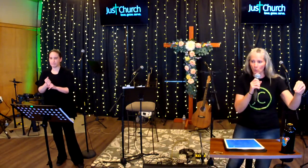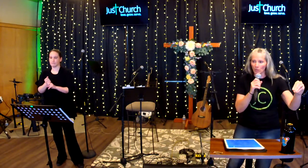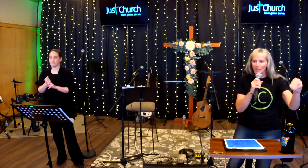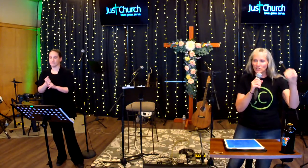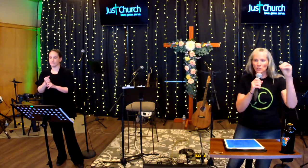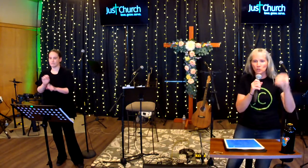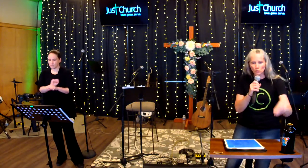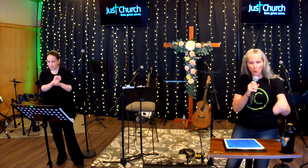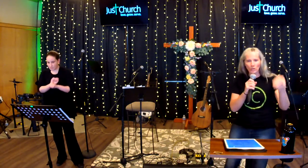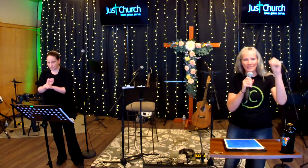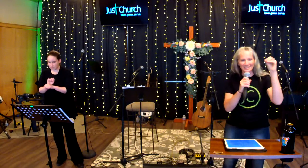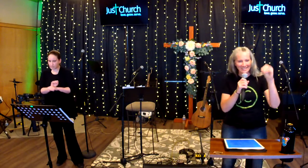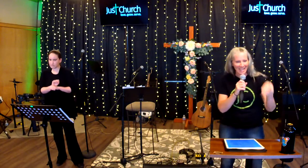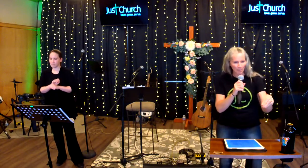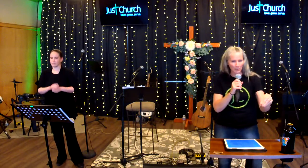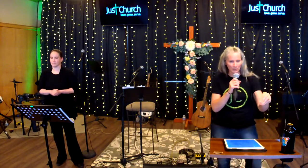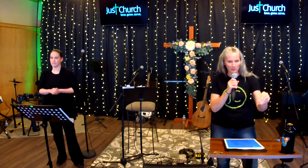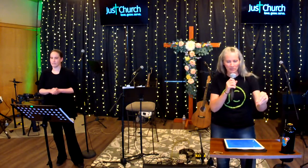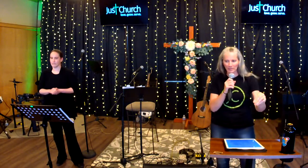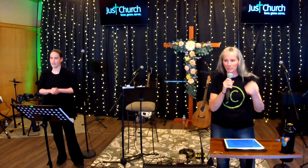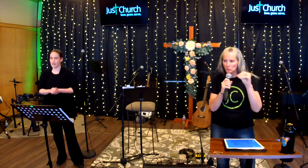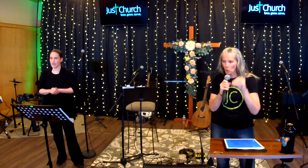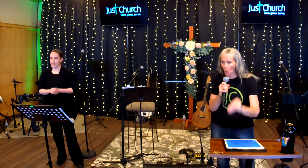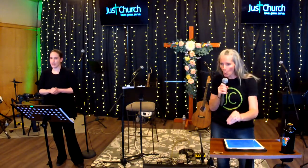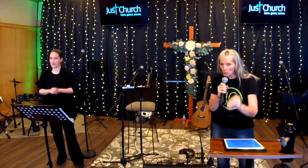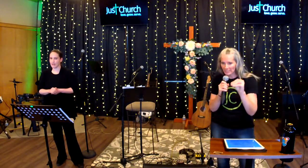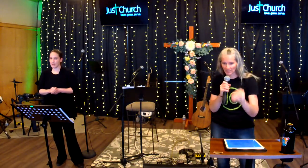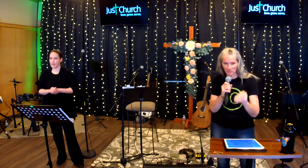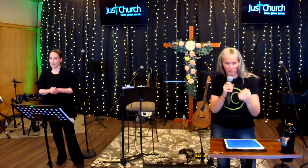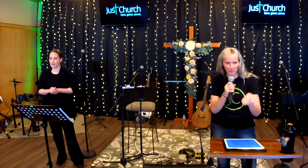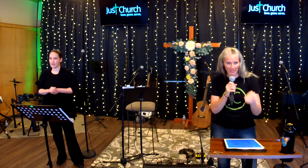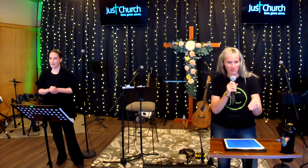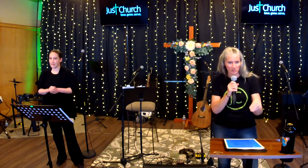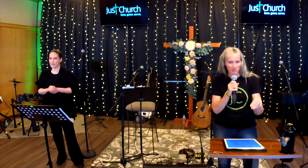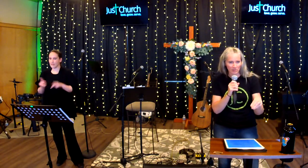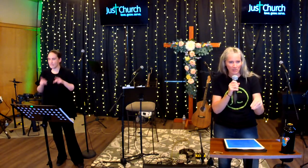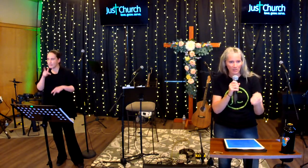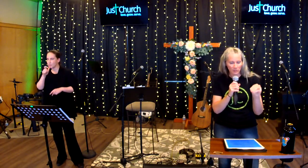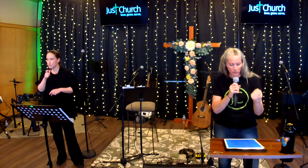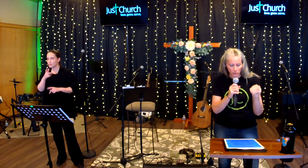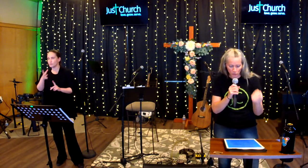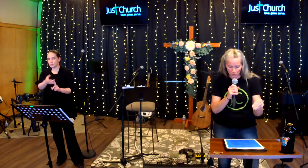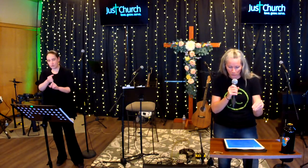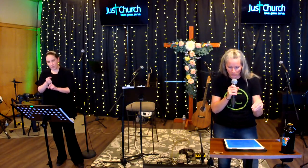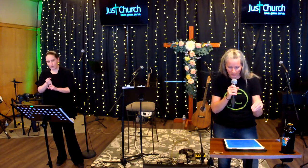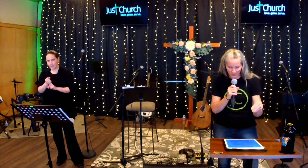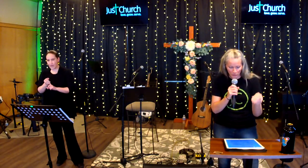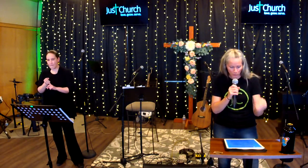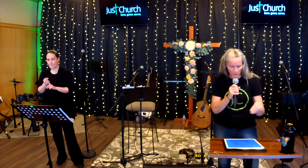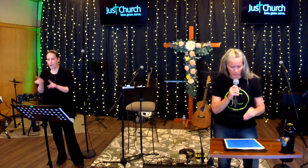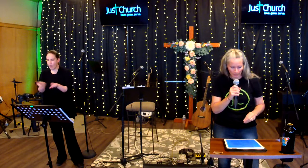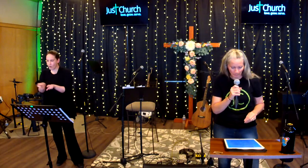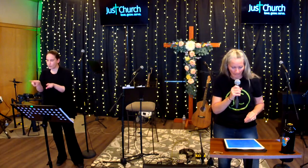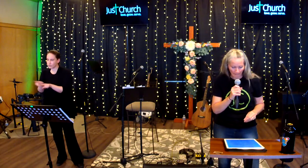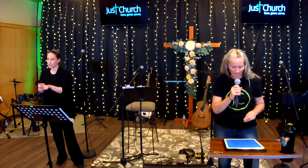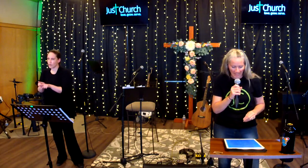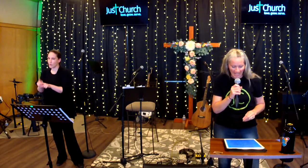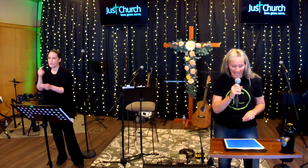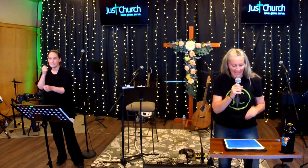also destroyed the temple, the most holiest of places to the Jews in